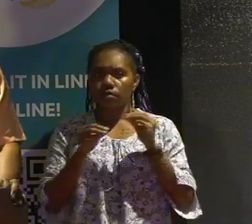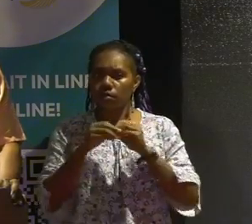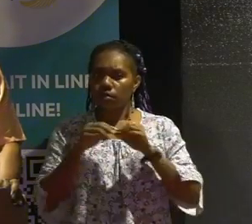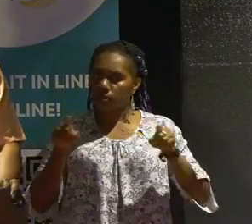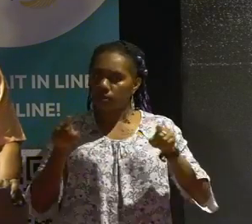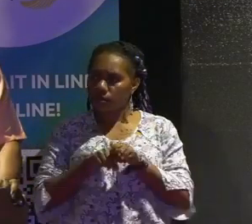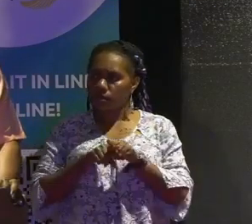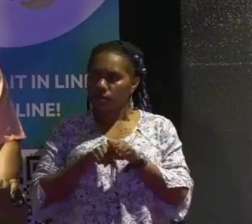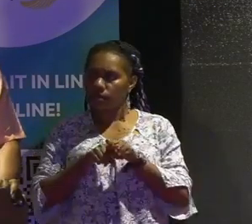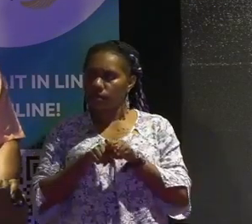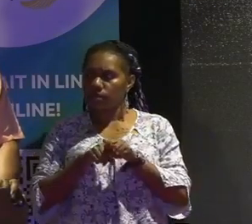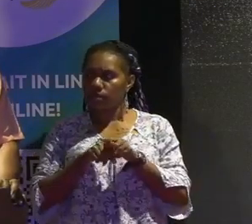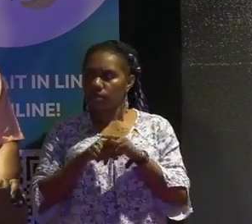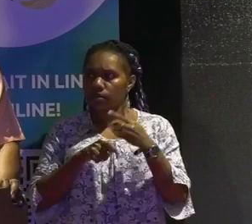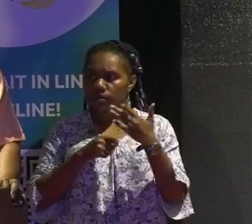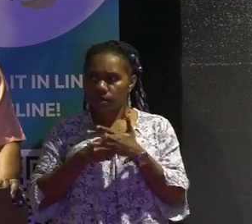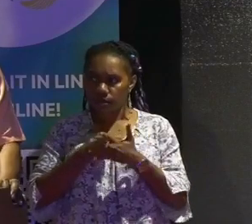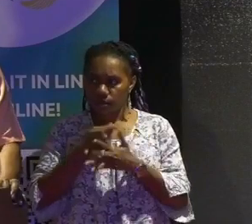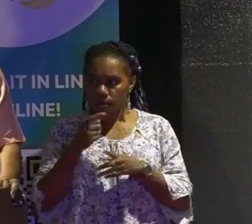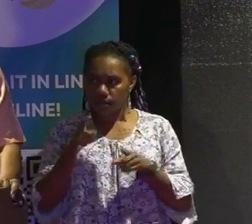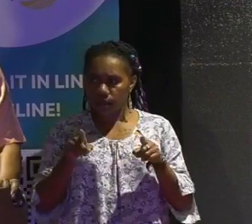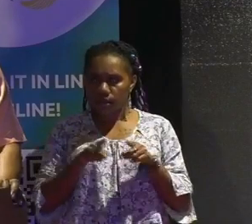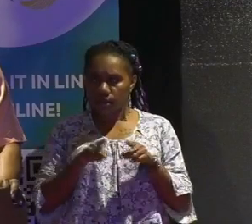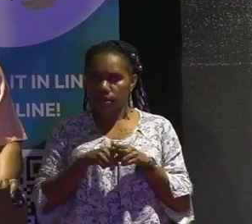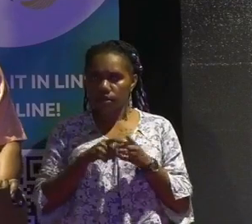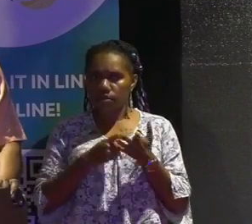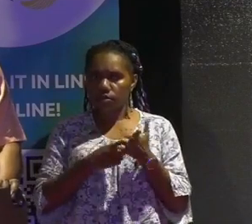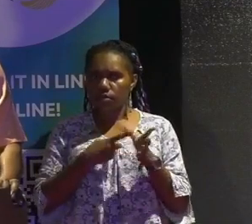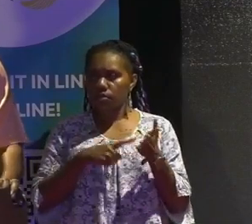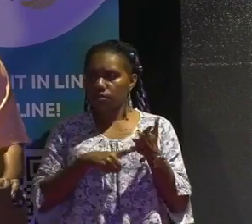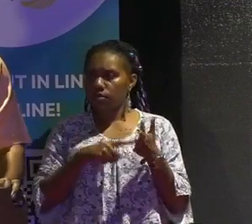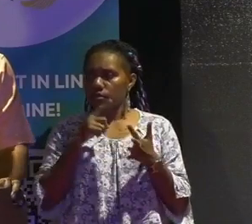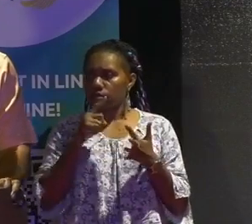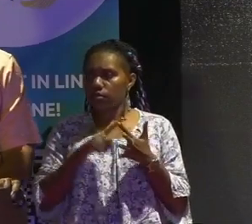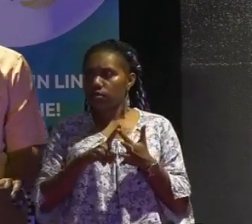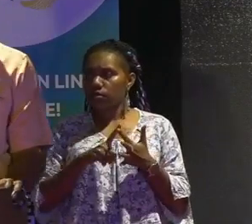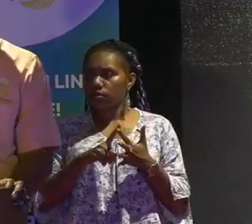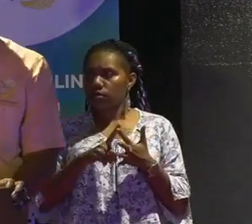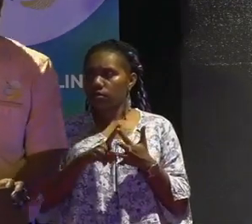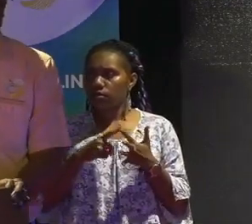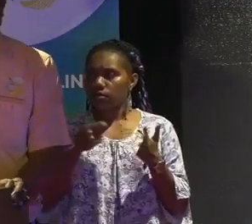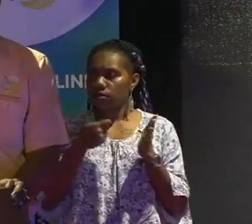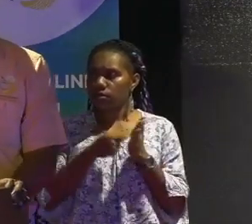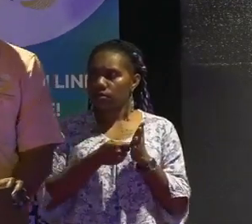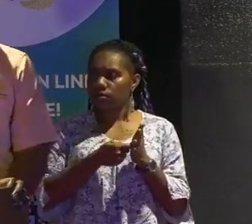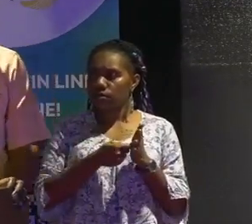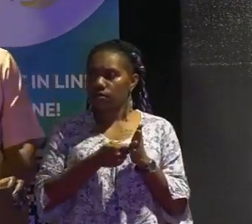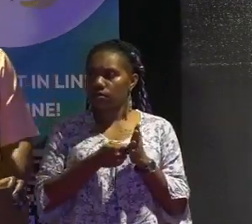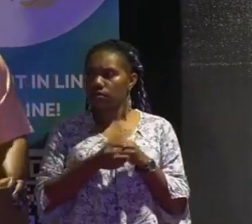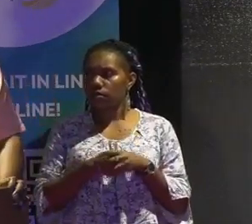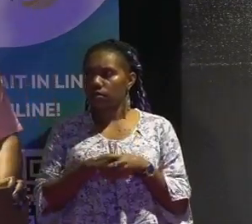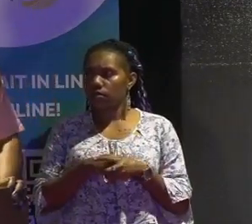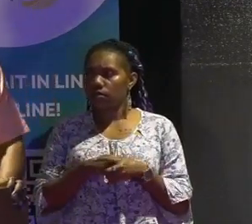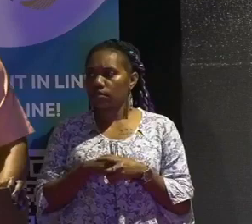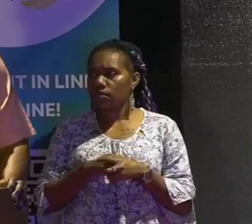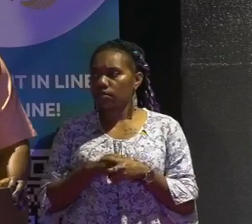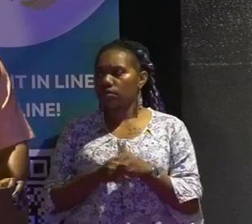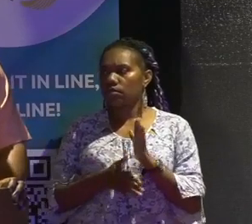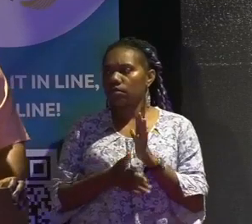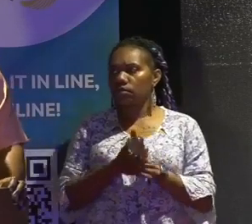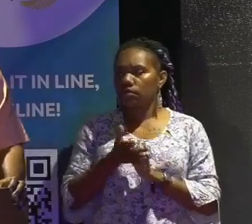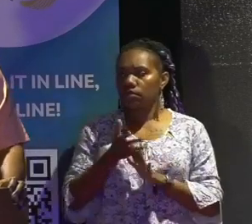the same tax. The higher we earn, the higher tax we pay. There's no exception for tax officers. We are all taxed at the same